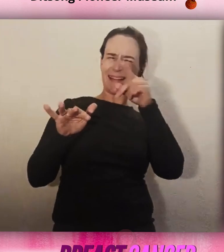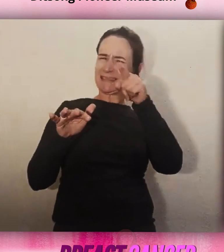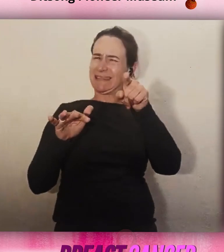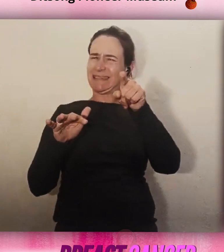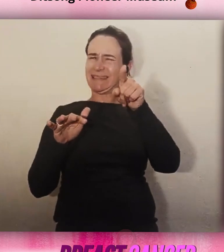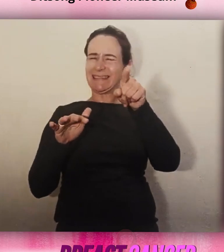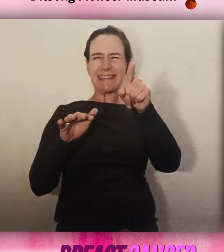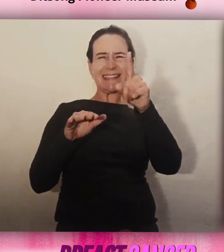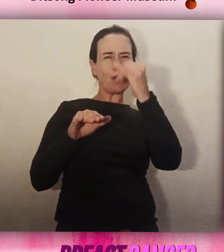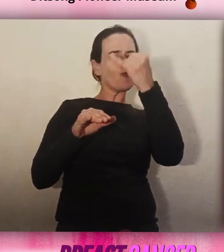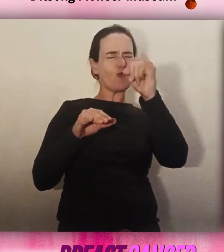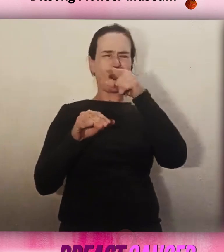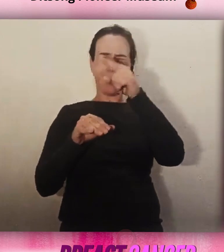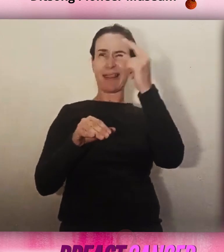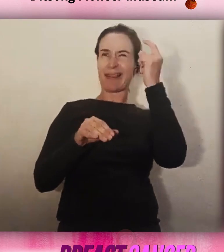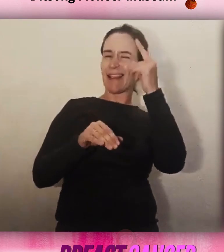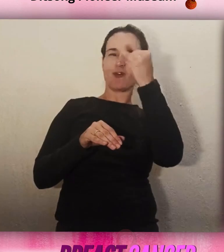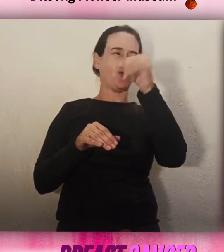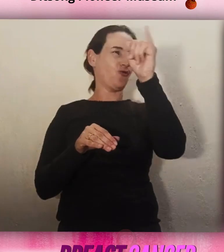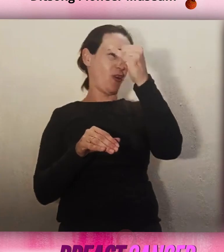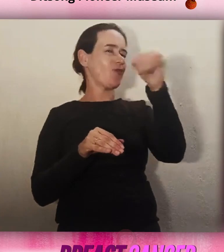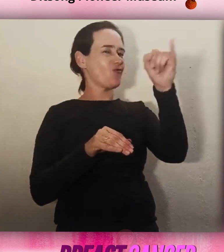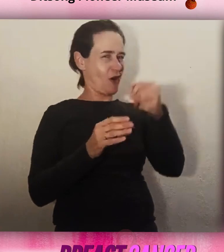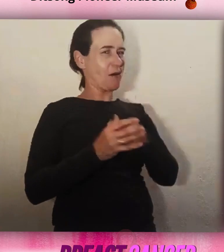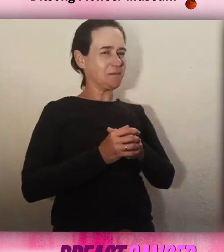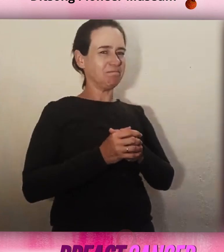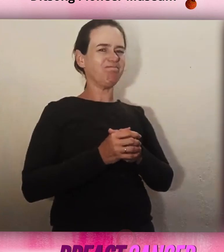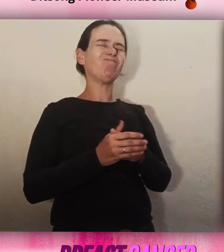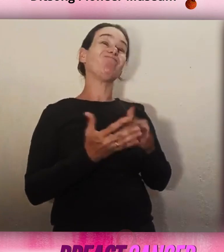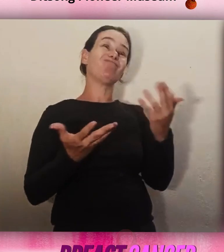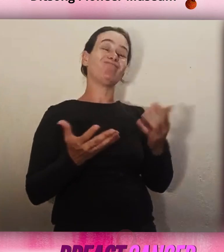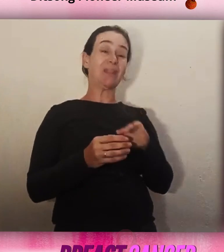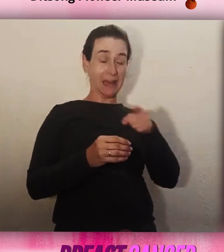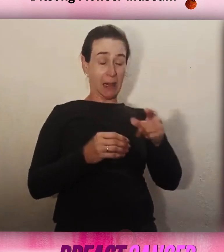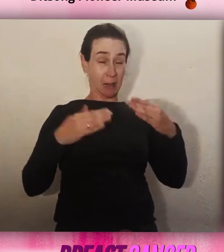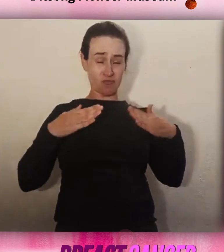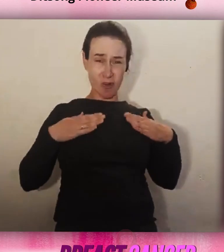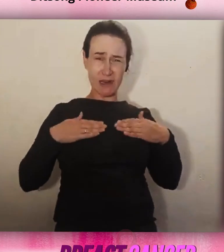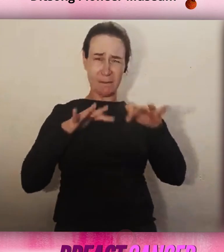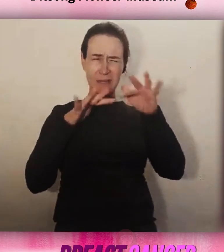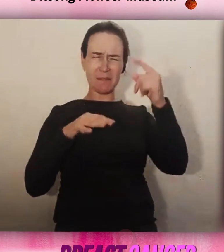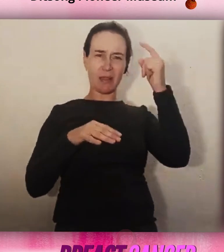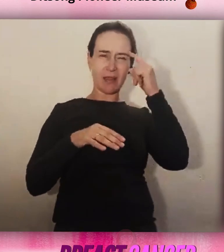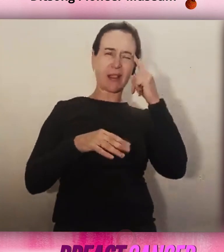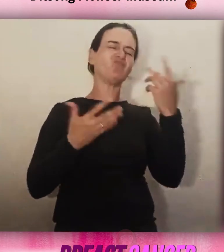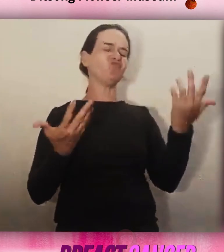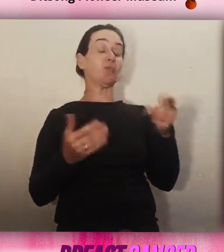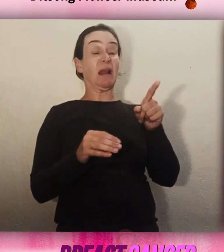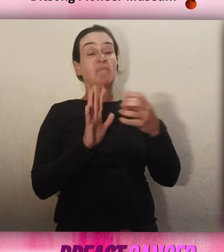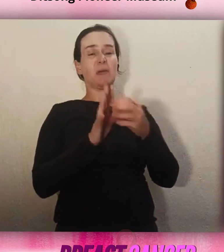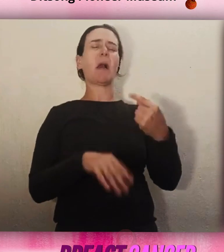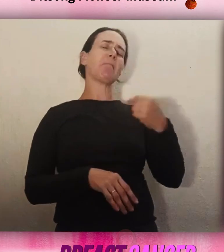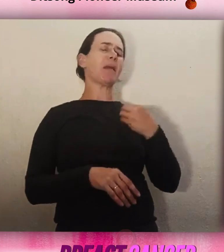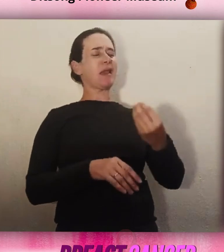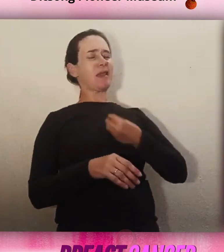myths Yeah. regarding breast cancer and Yeah. cancer in general. Yeah. Specifically with breast cancer, you know, Yeah. people